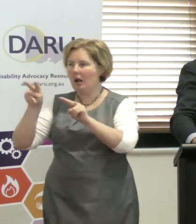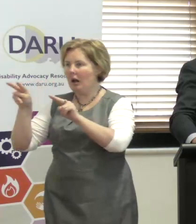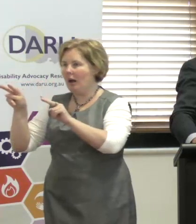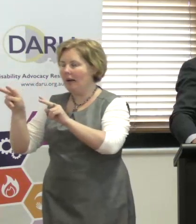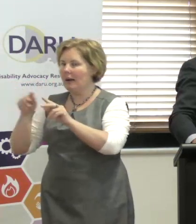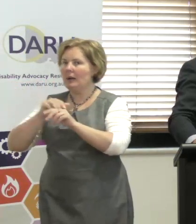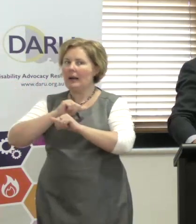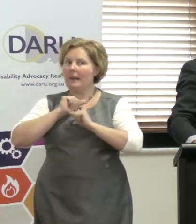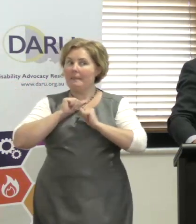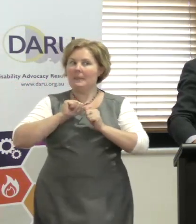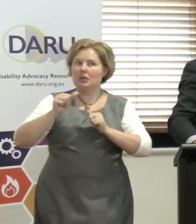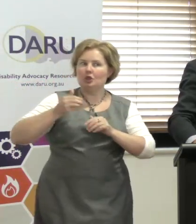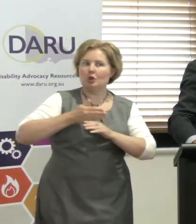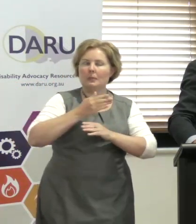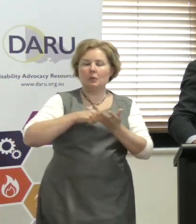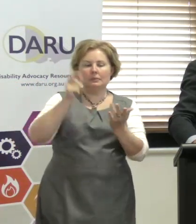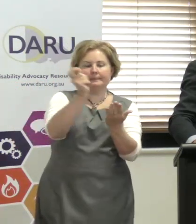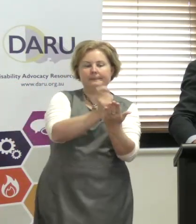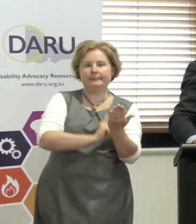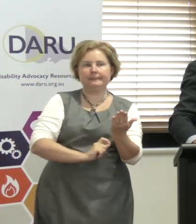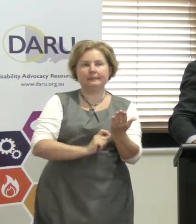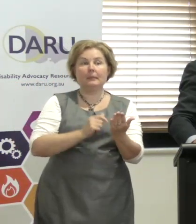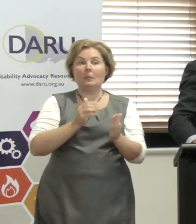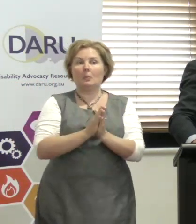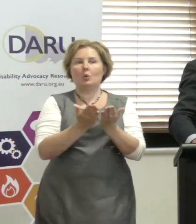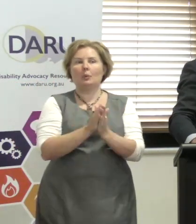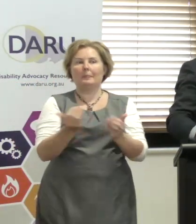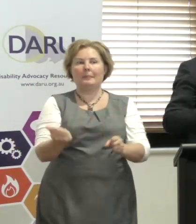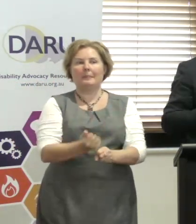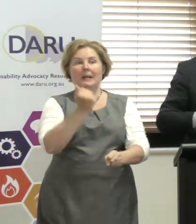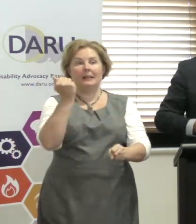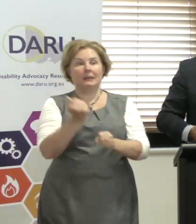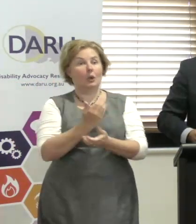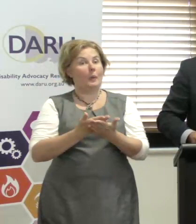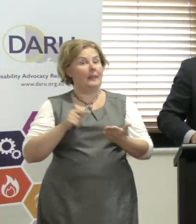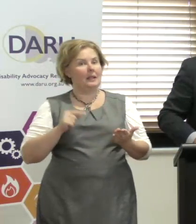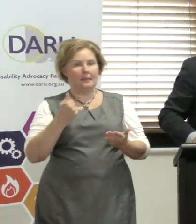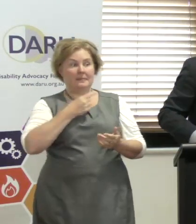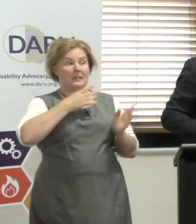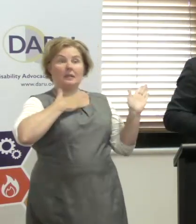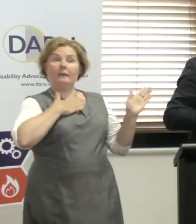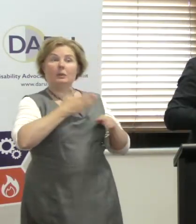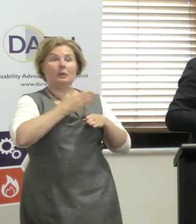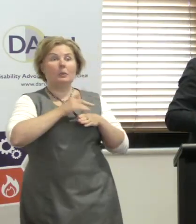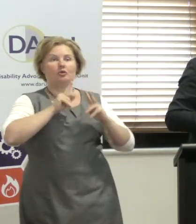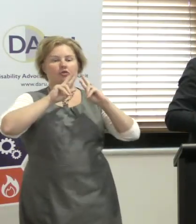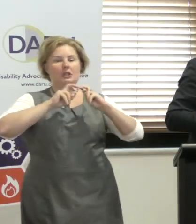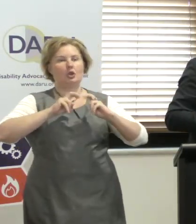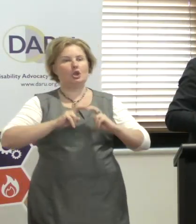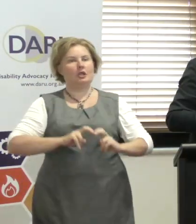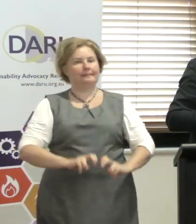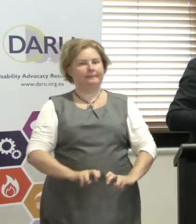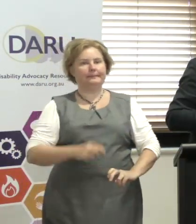as Melissa mentioned, here's a book that we produced on it. So I'm a researcher, so what I've